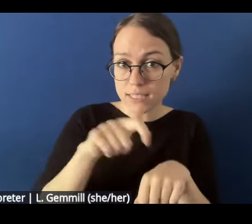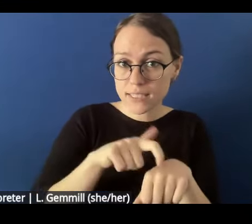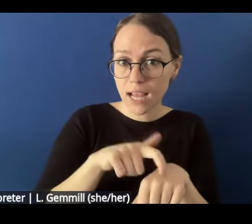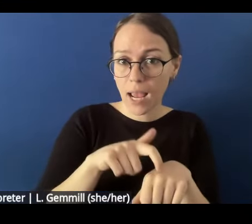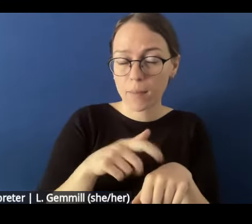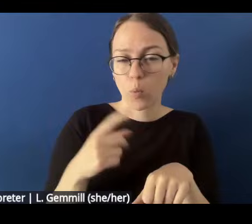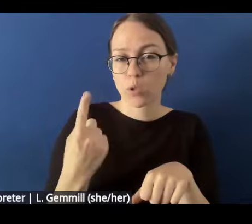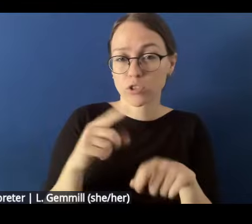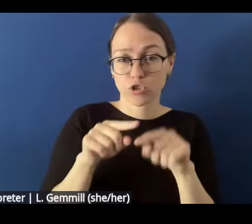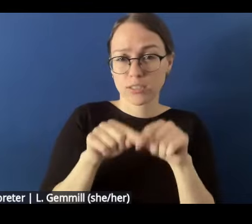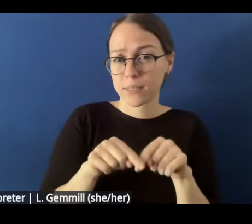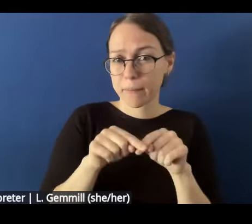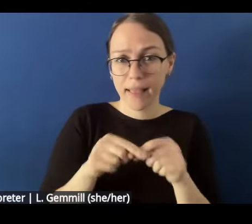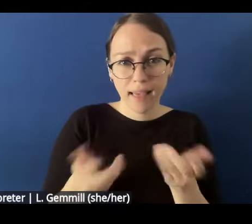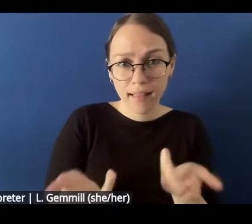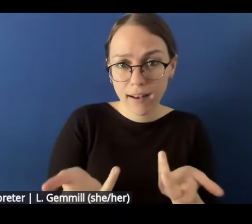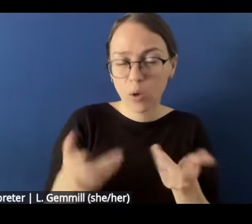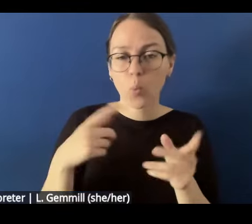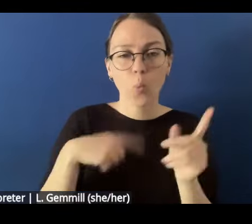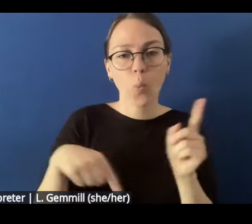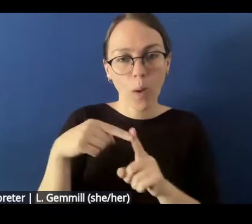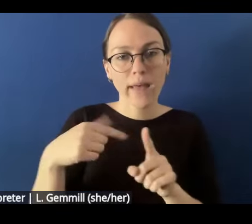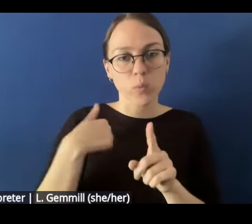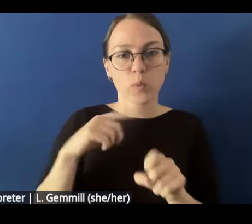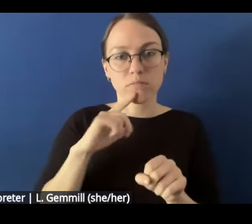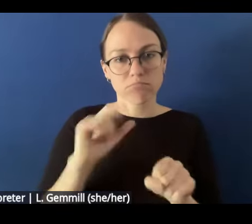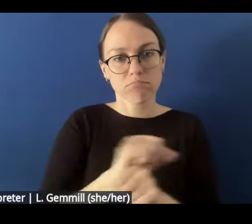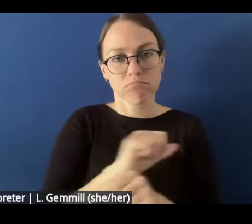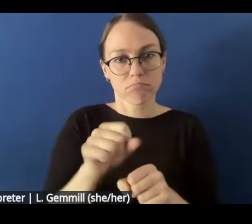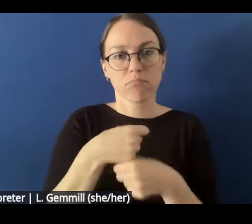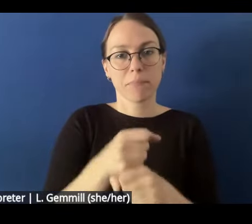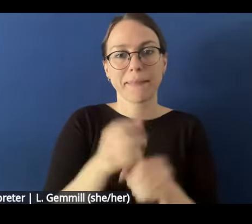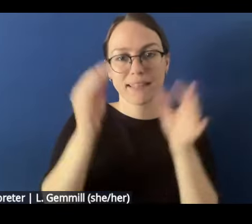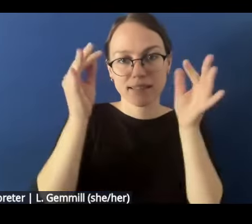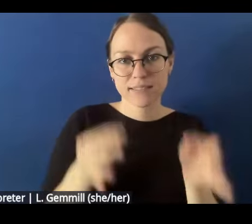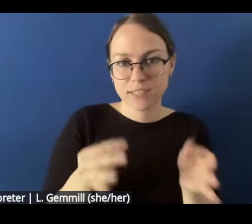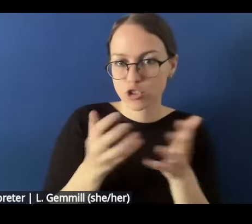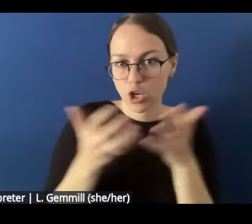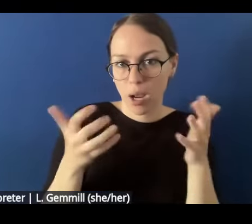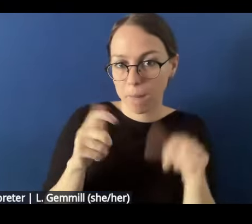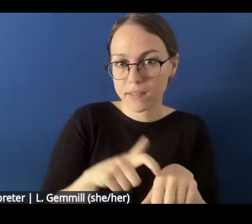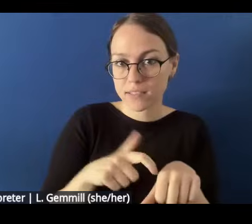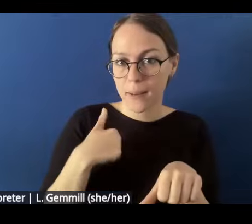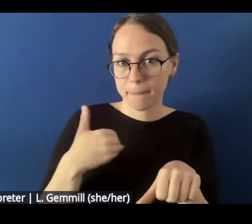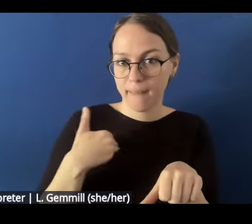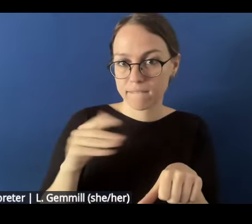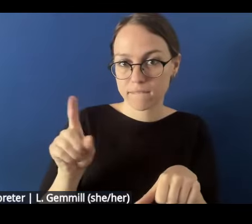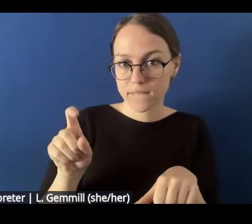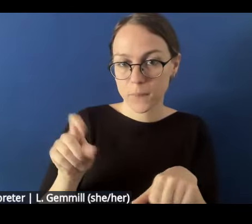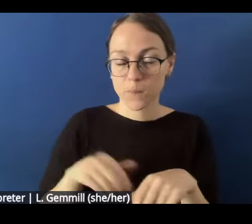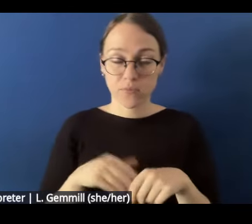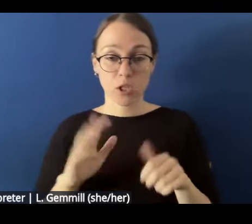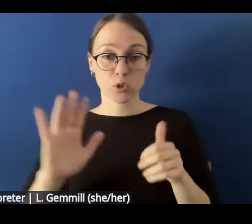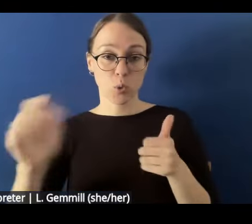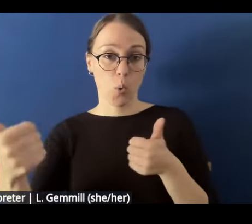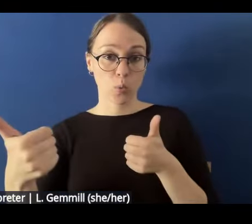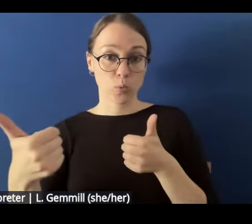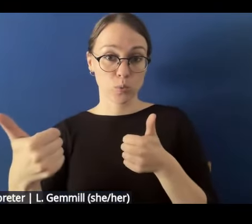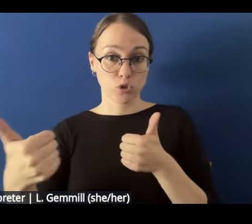when we have to, when do we have to make a decision based upon this challenge? How much time do we have? So the challenge would have to be